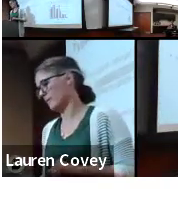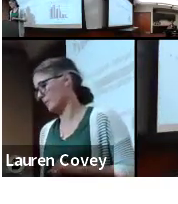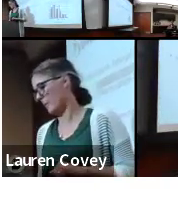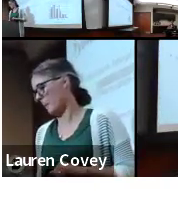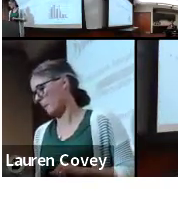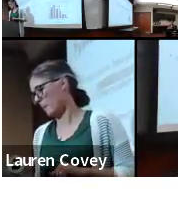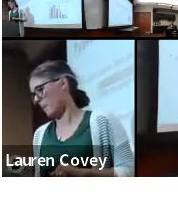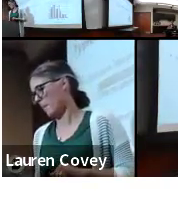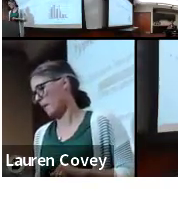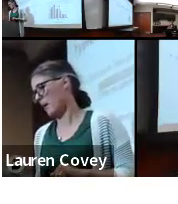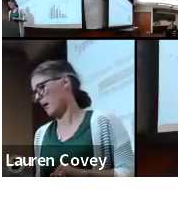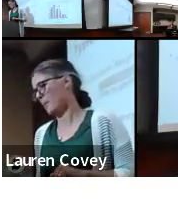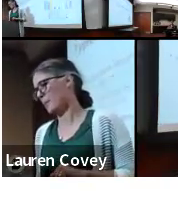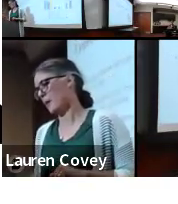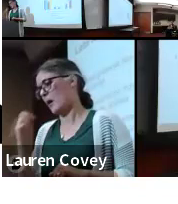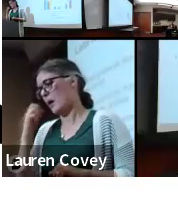narrative.